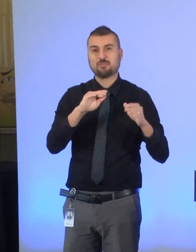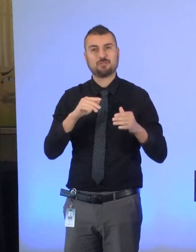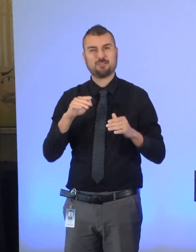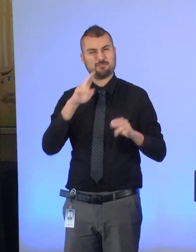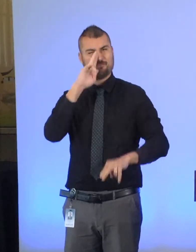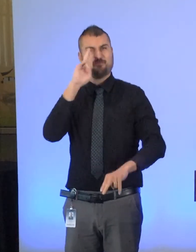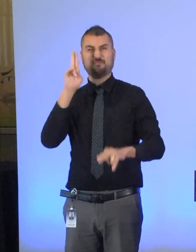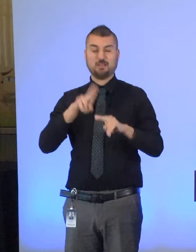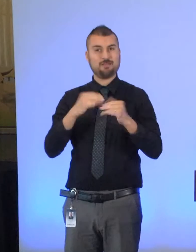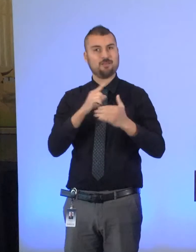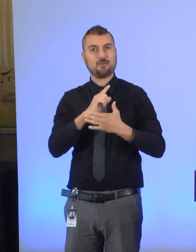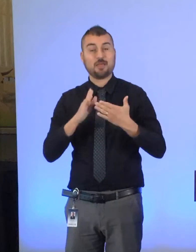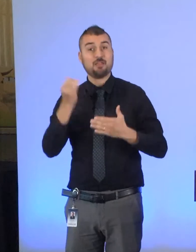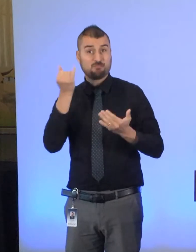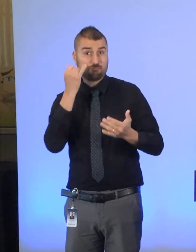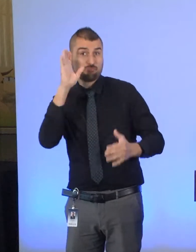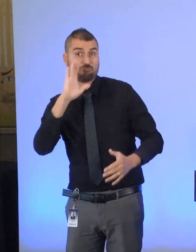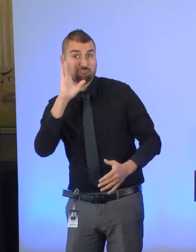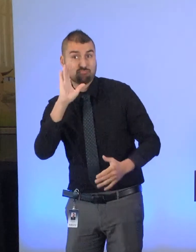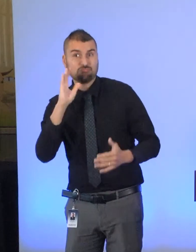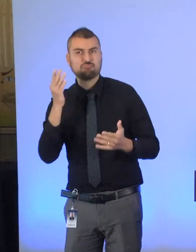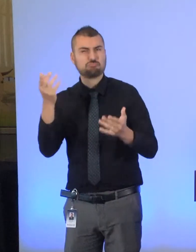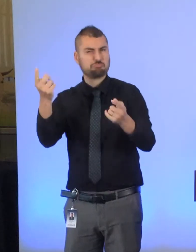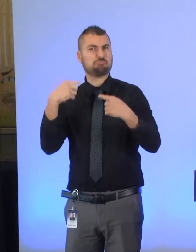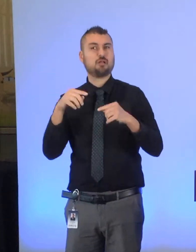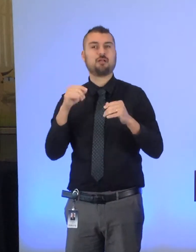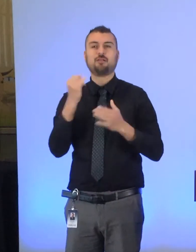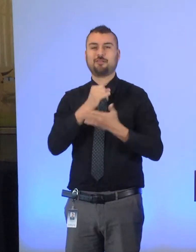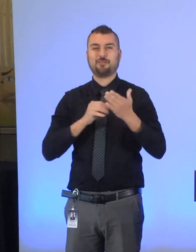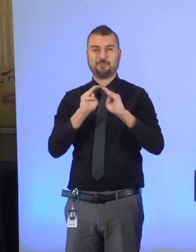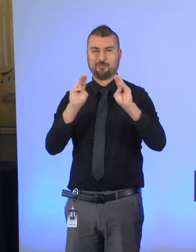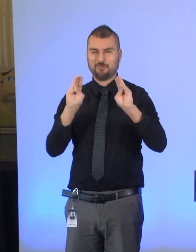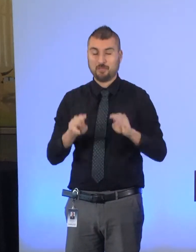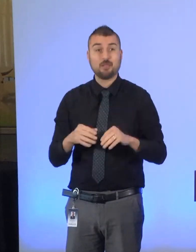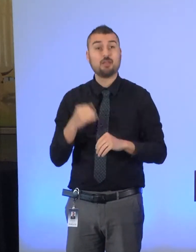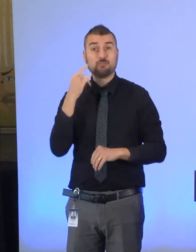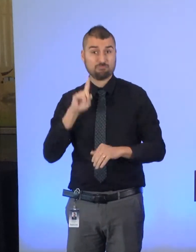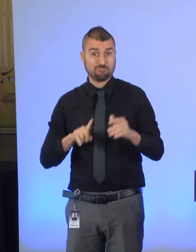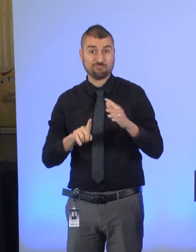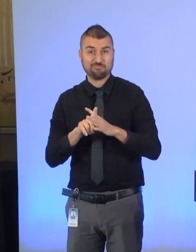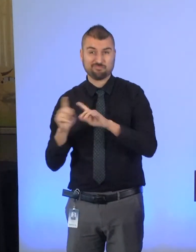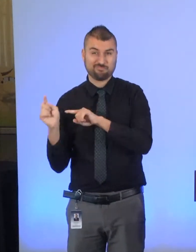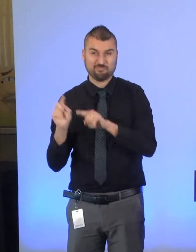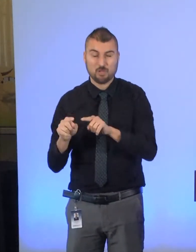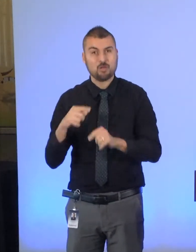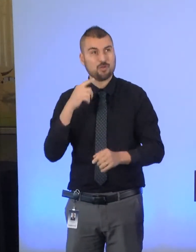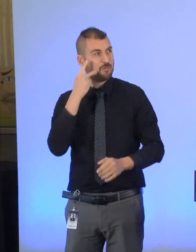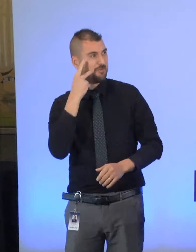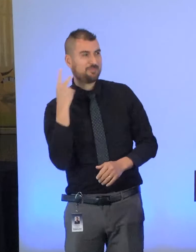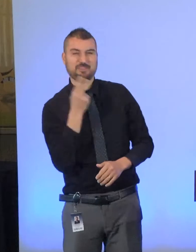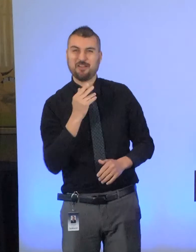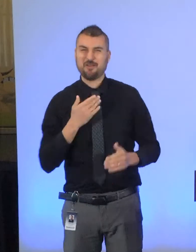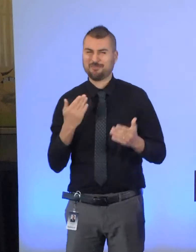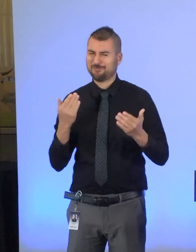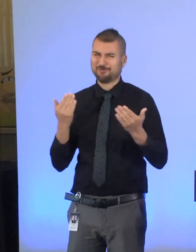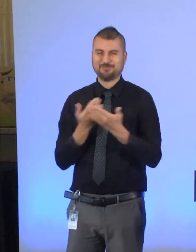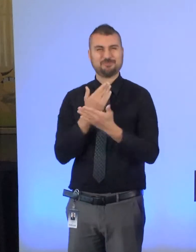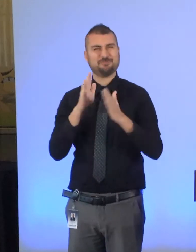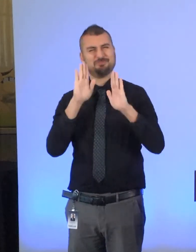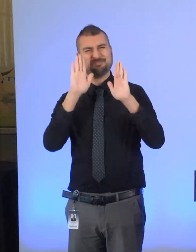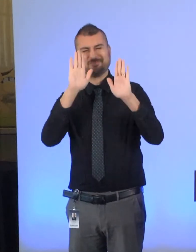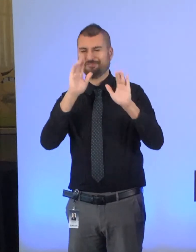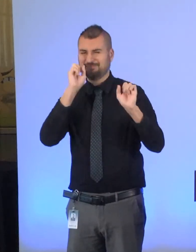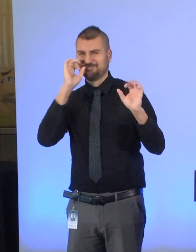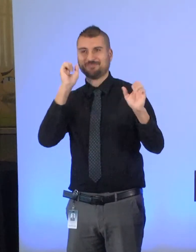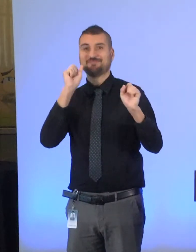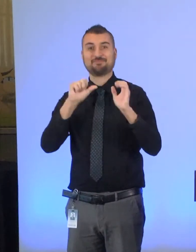the weekend, come to the Art Museum. And then when you're here, you will see our magnificent new sculpture by